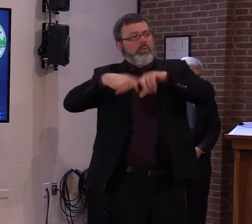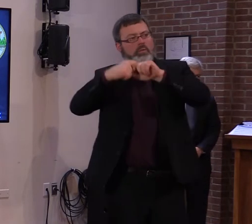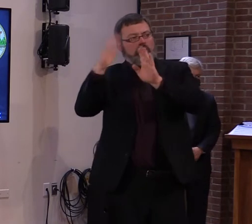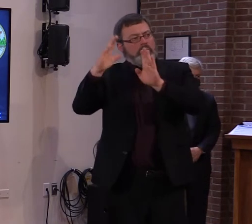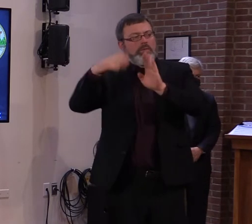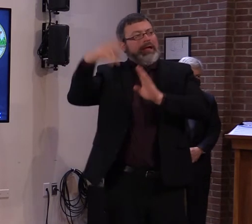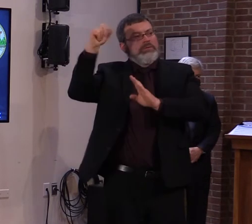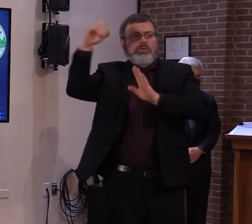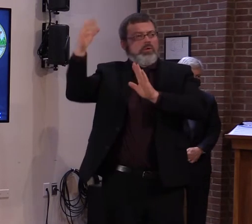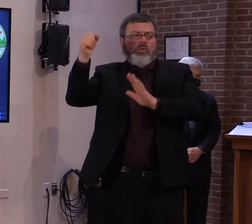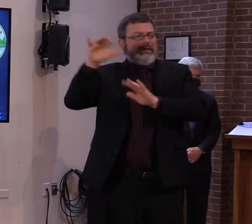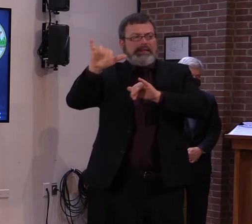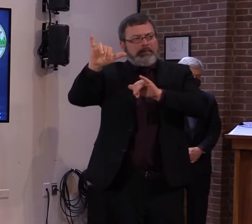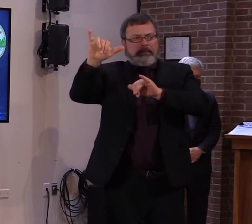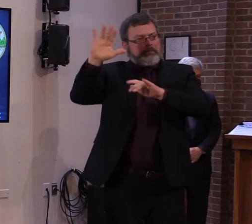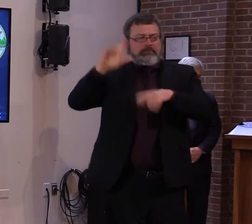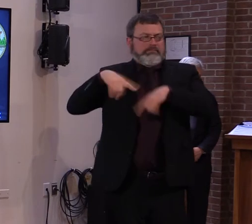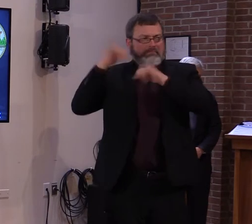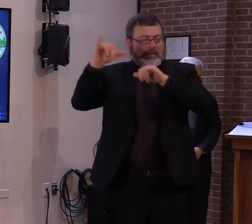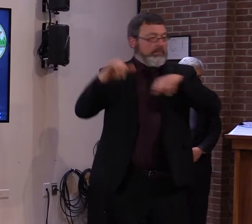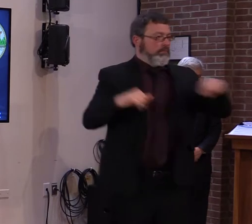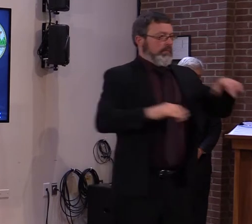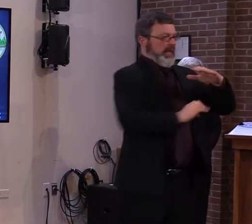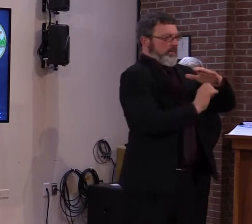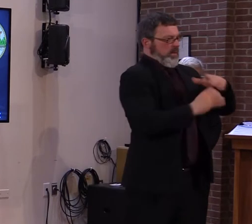an educational and developmental perspective.